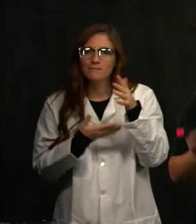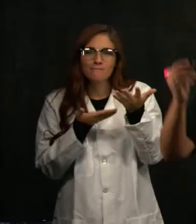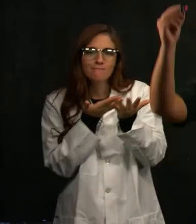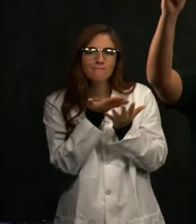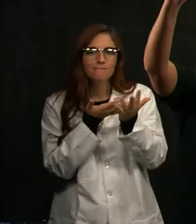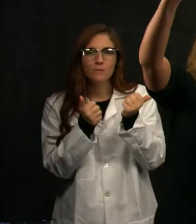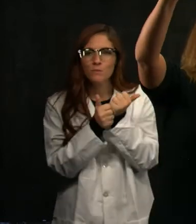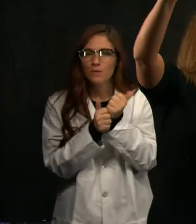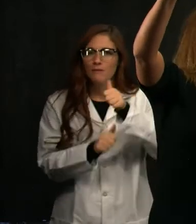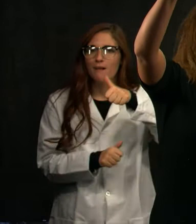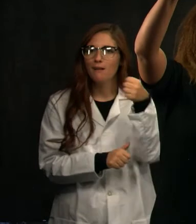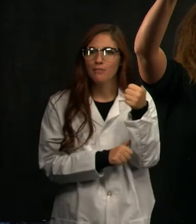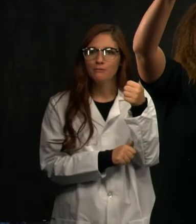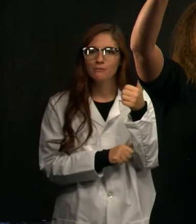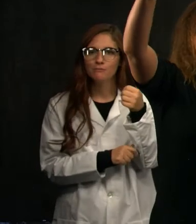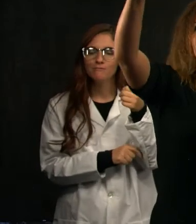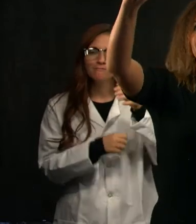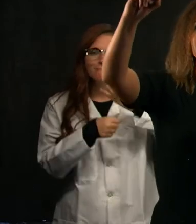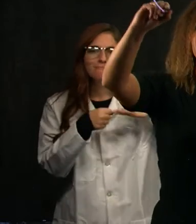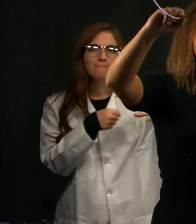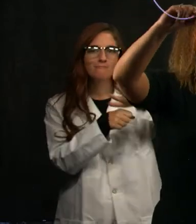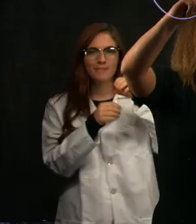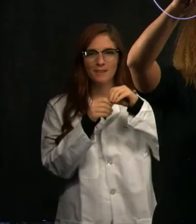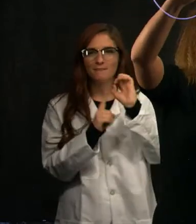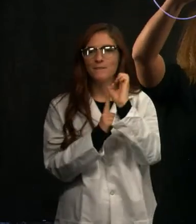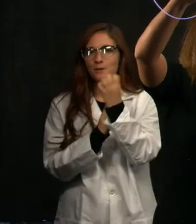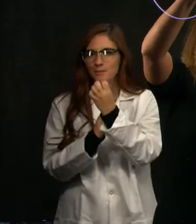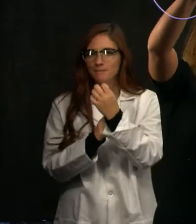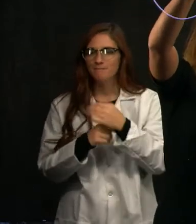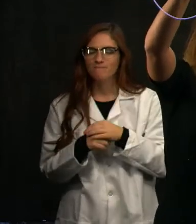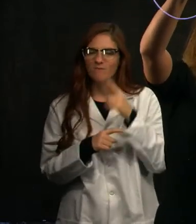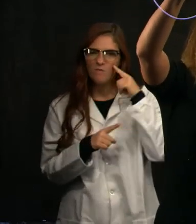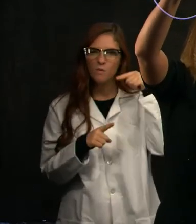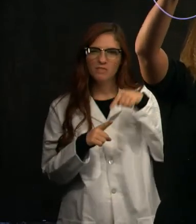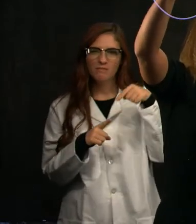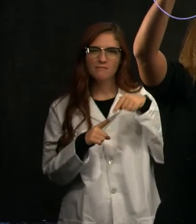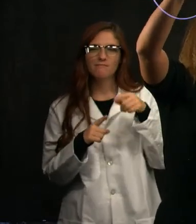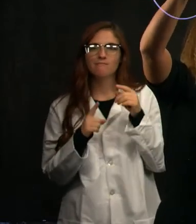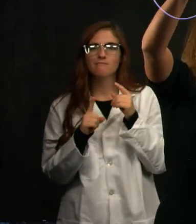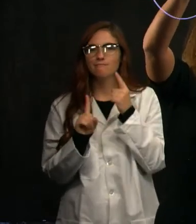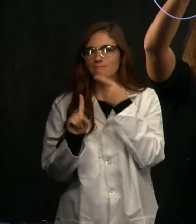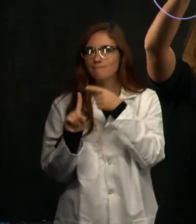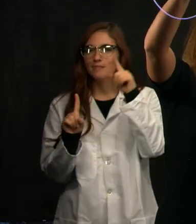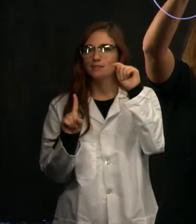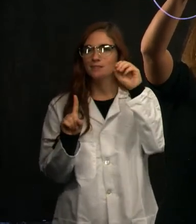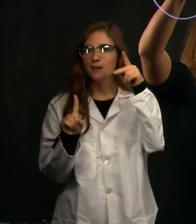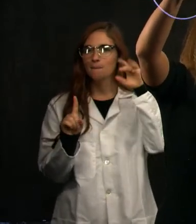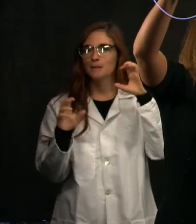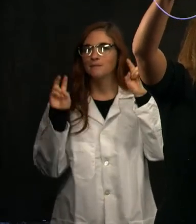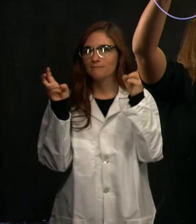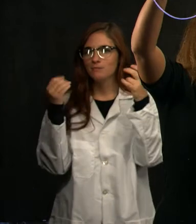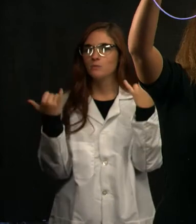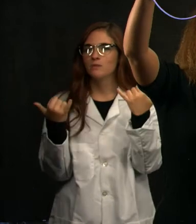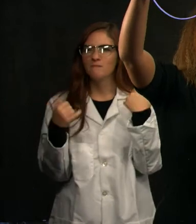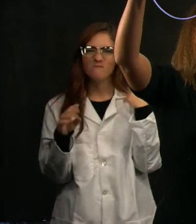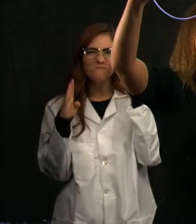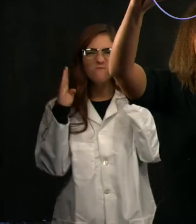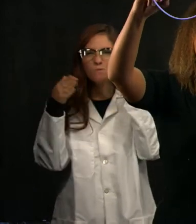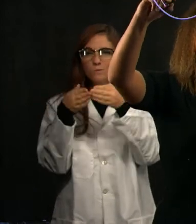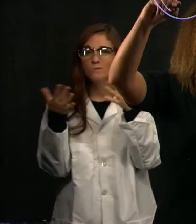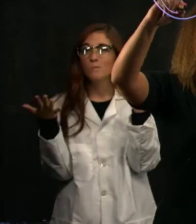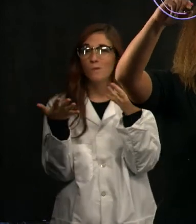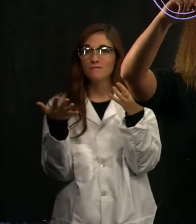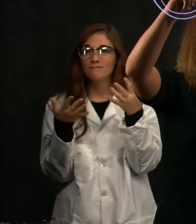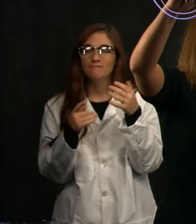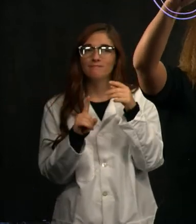environment. So, for this talk, I'm going to focus on a really simplified bacterial cell.